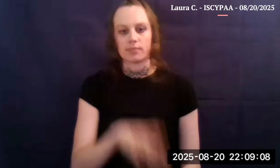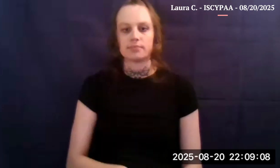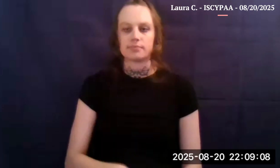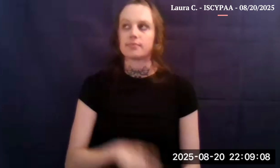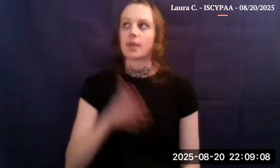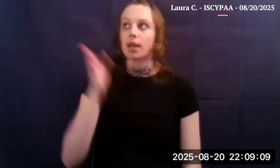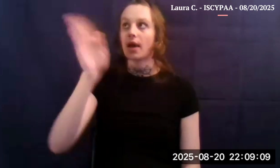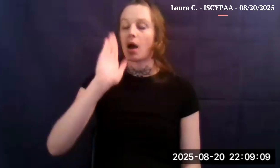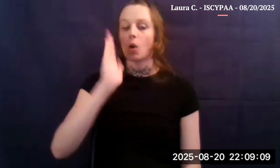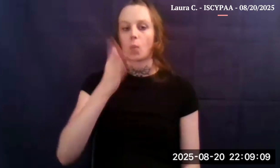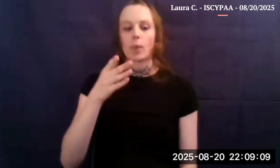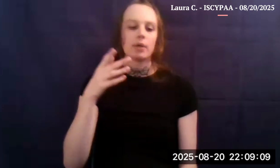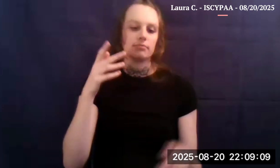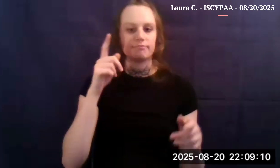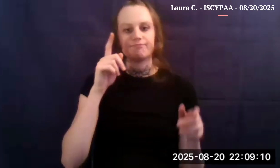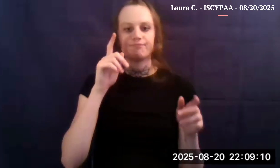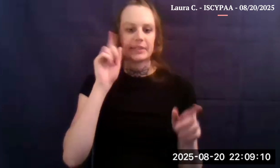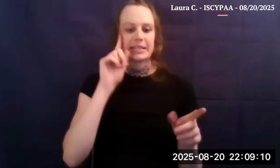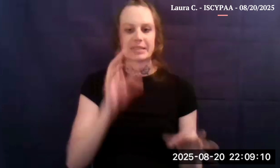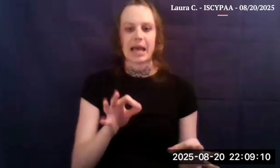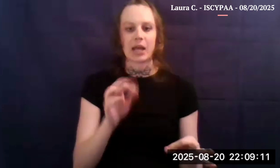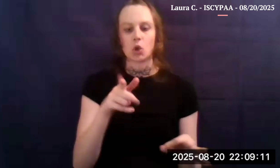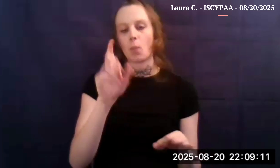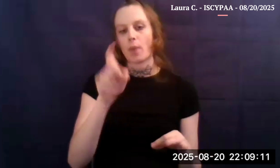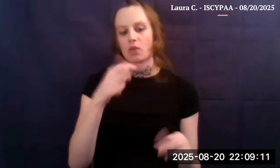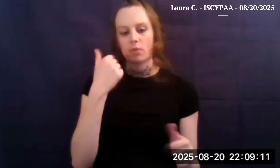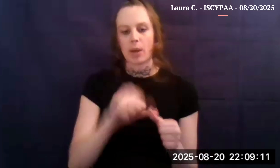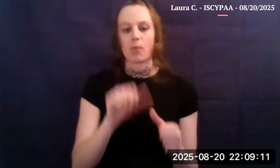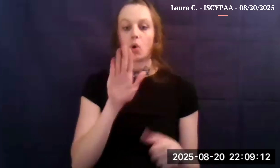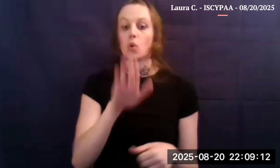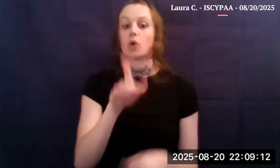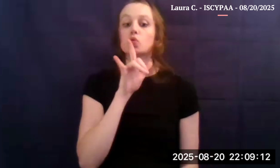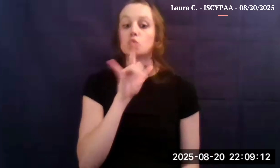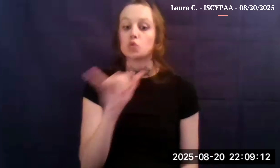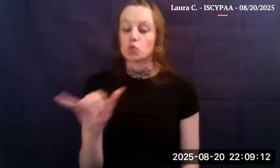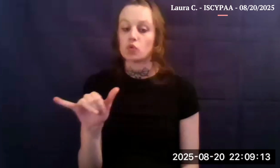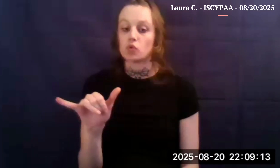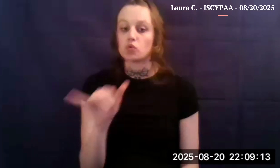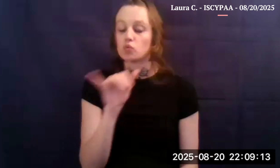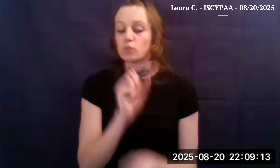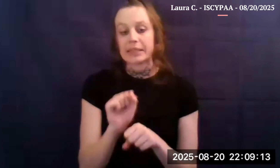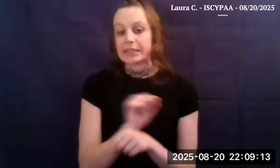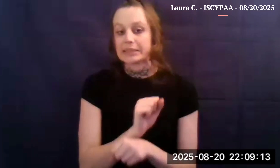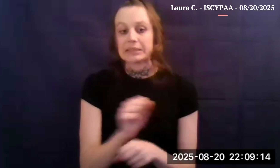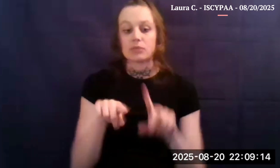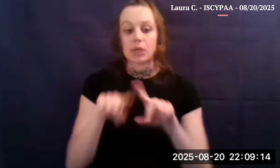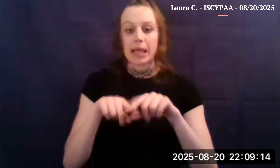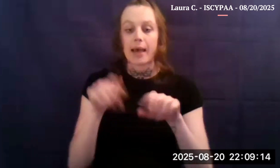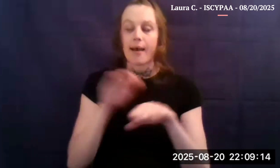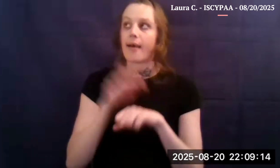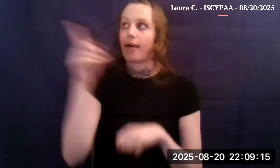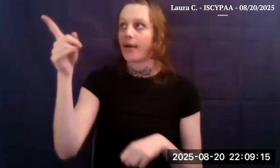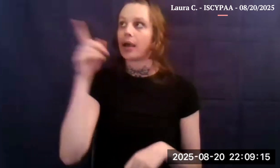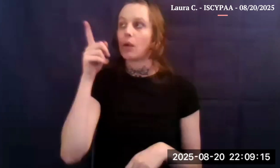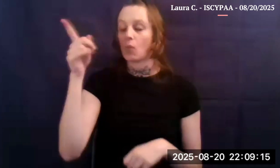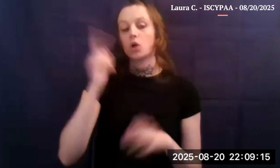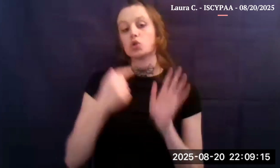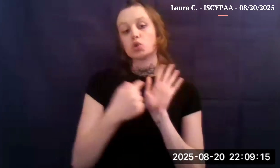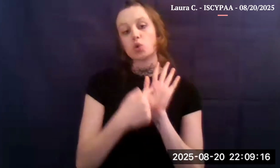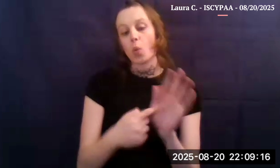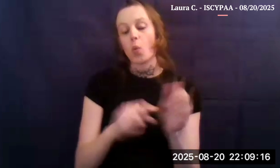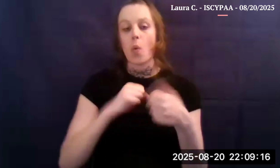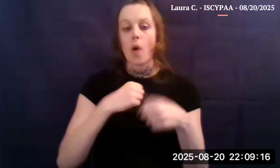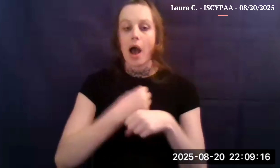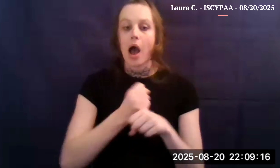determine that, so you must remember that your real reliance is always upon him. He will show you how to create the fellowship you crave.